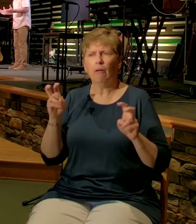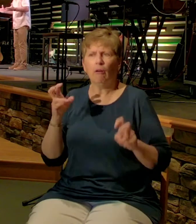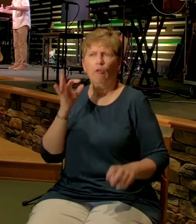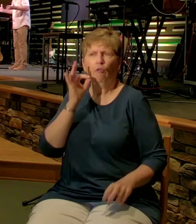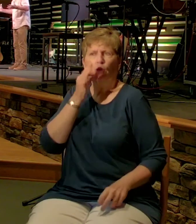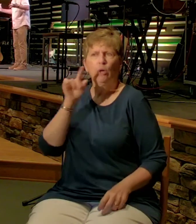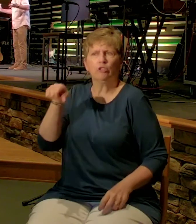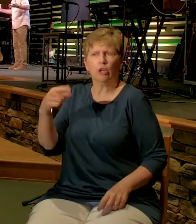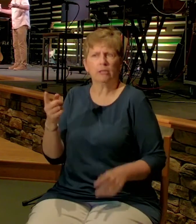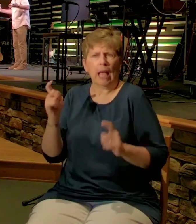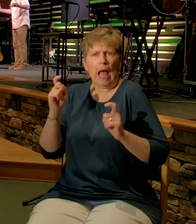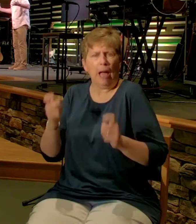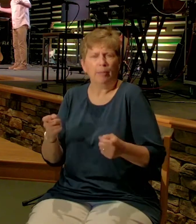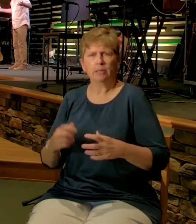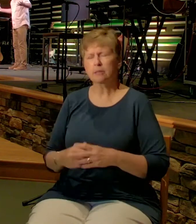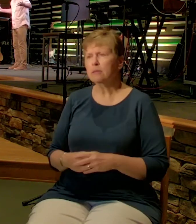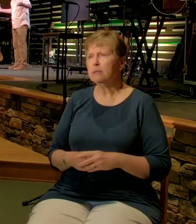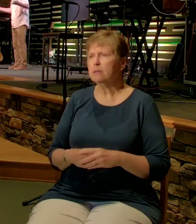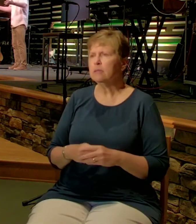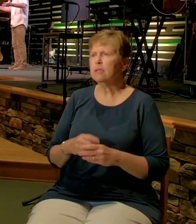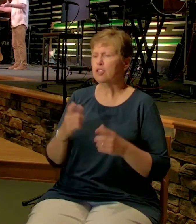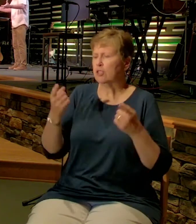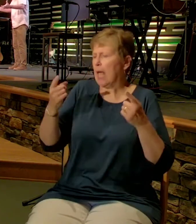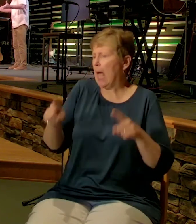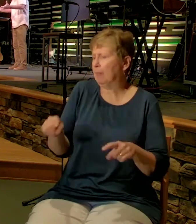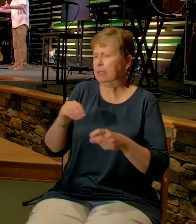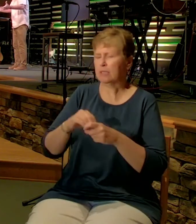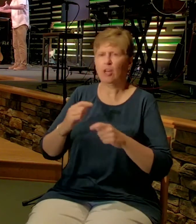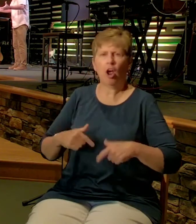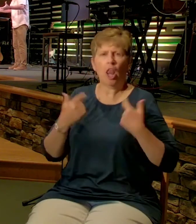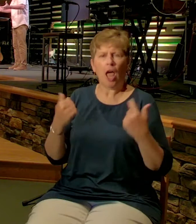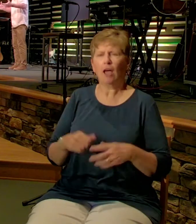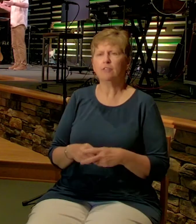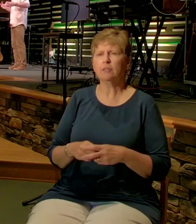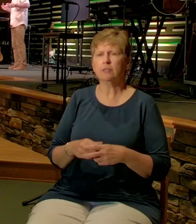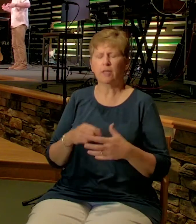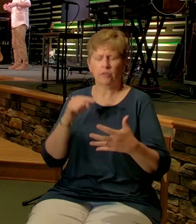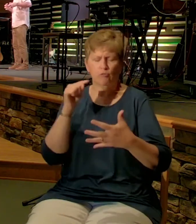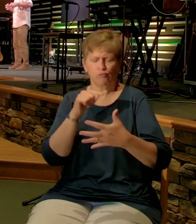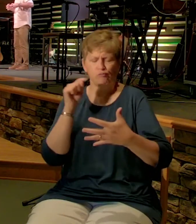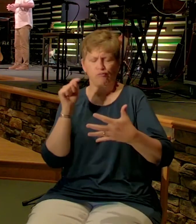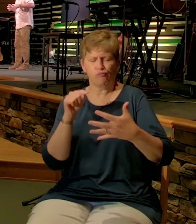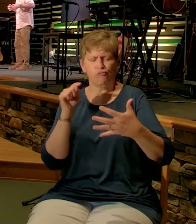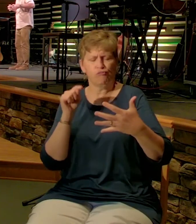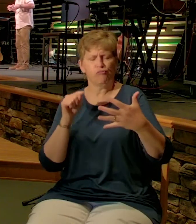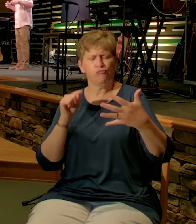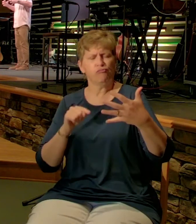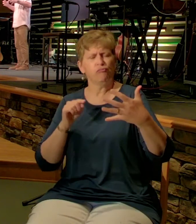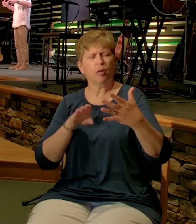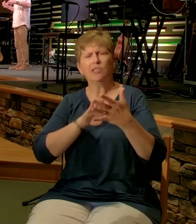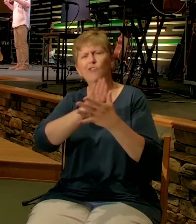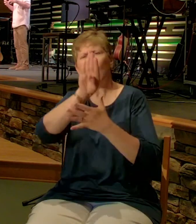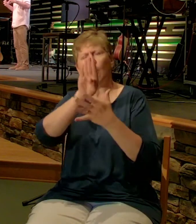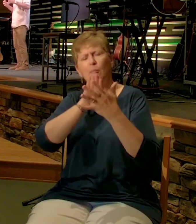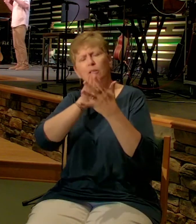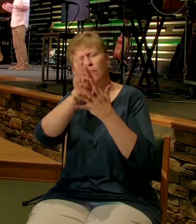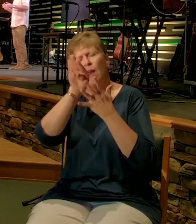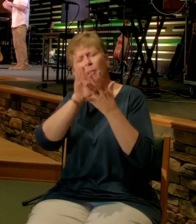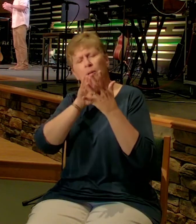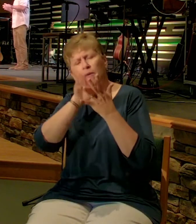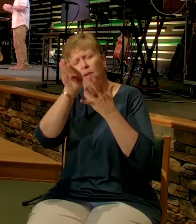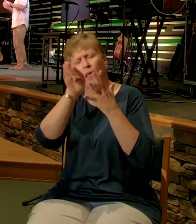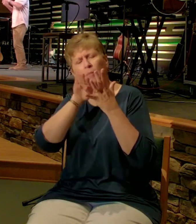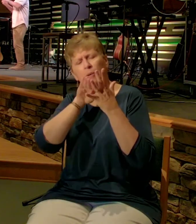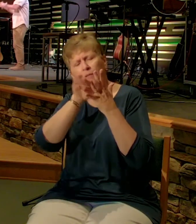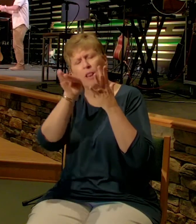It just happens in our lives. So instead of looking at each one of these and trying to develop them in our lives, they would say the key